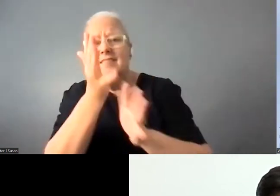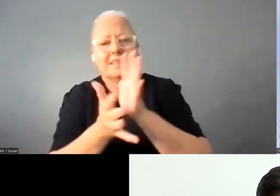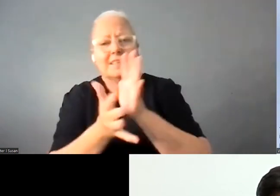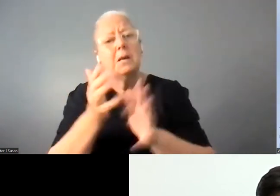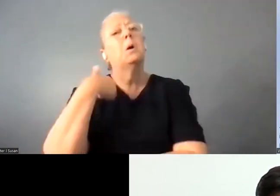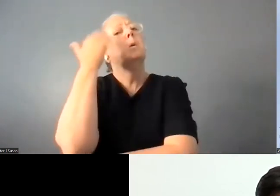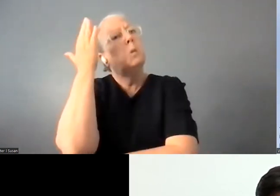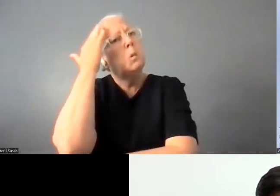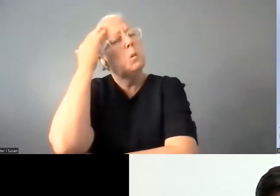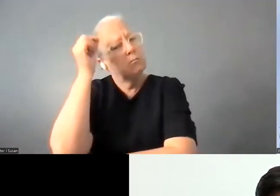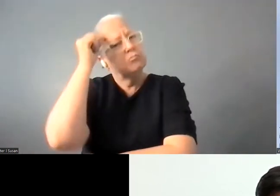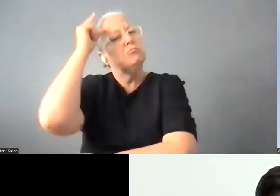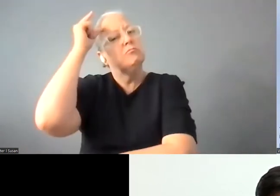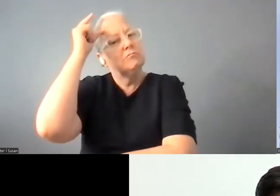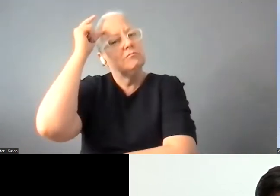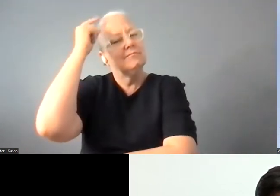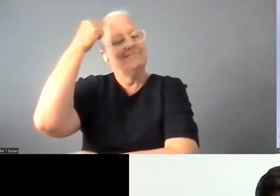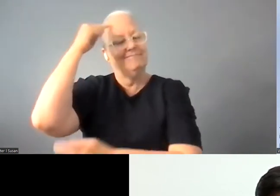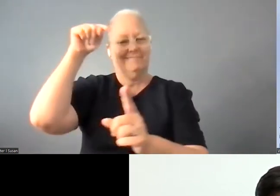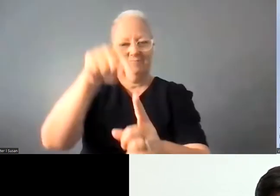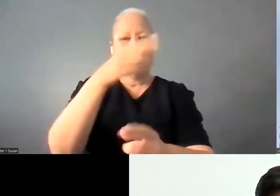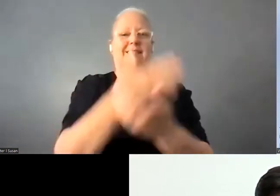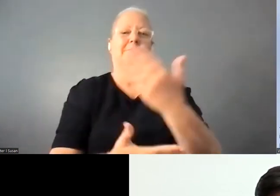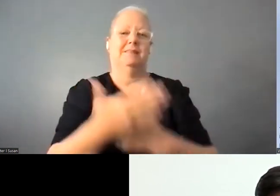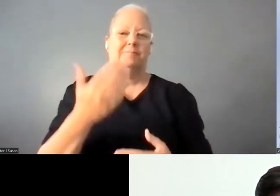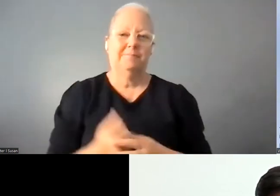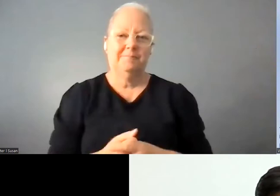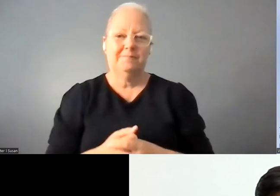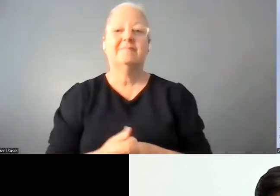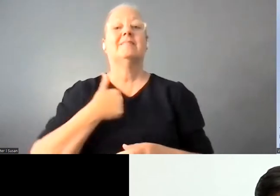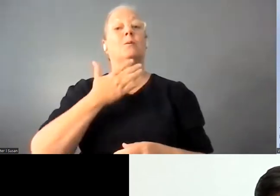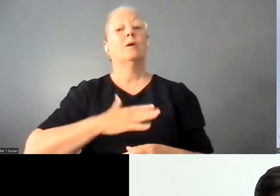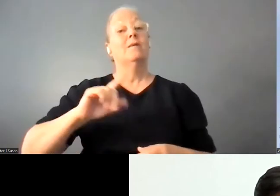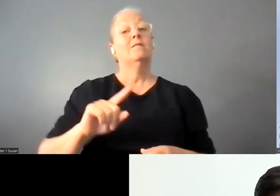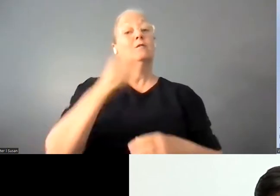disabilities. I would now like to introduce to our first speaker,